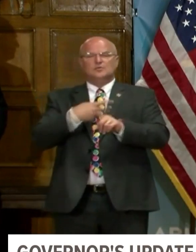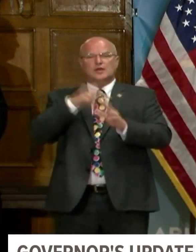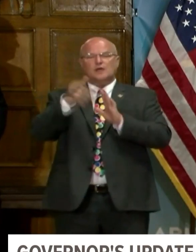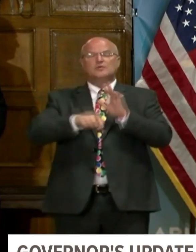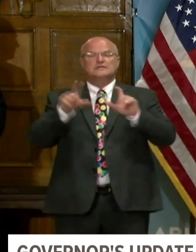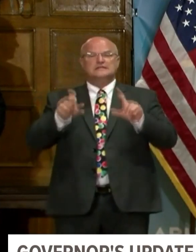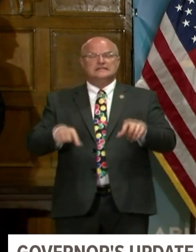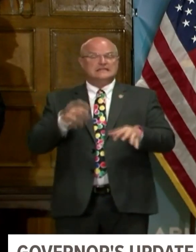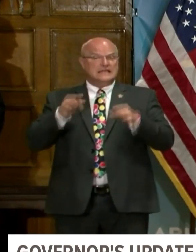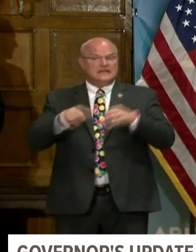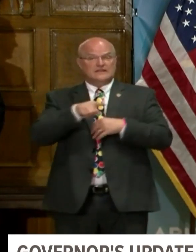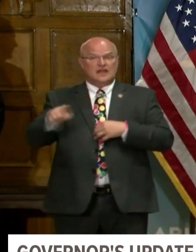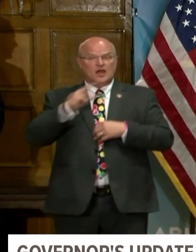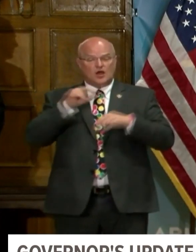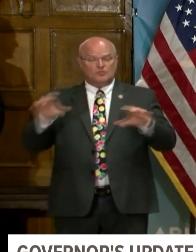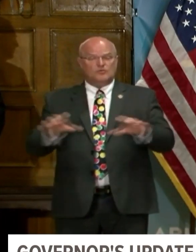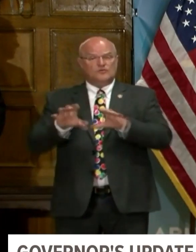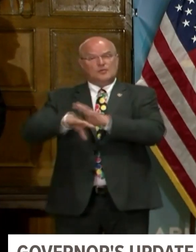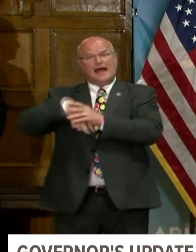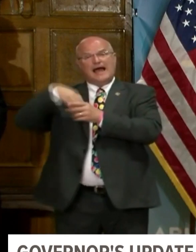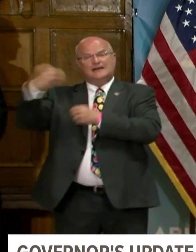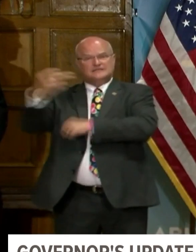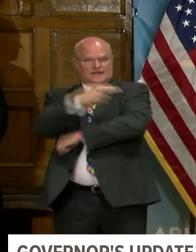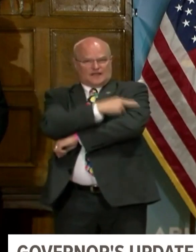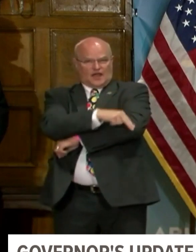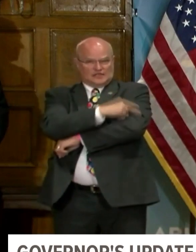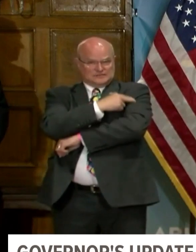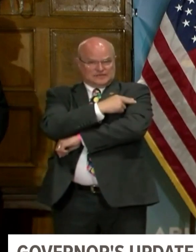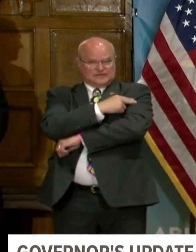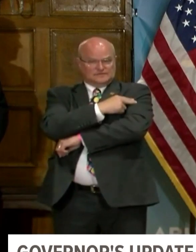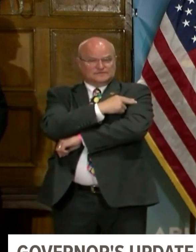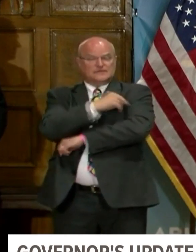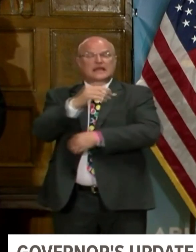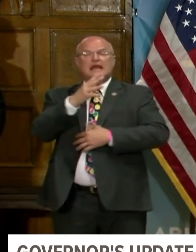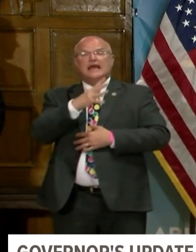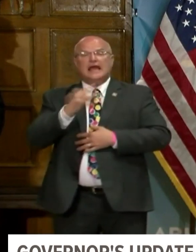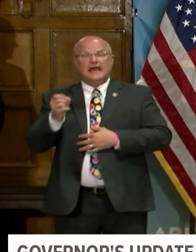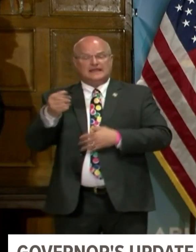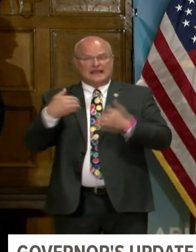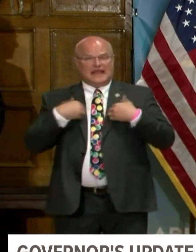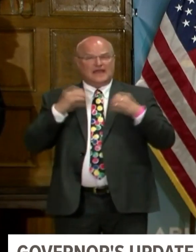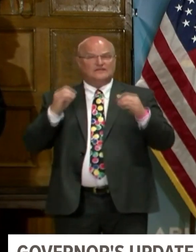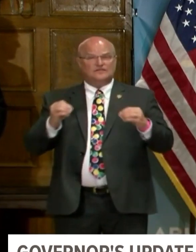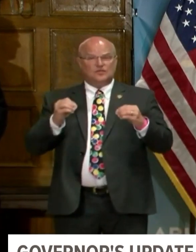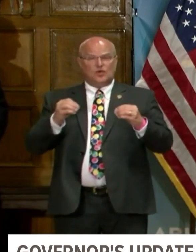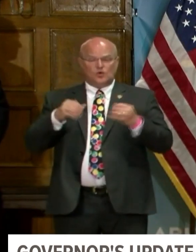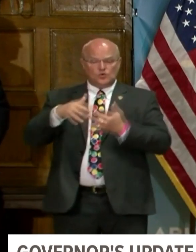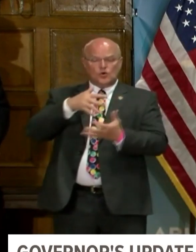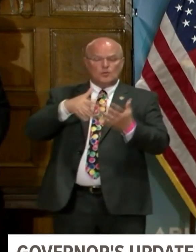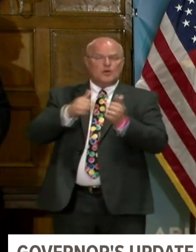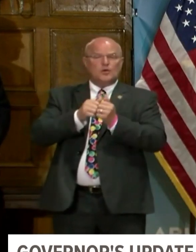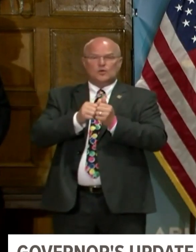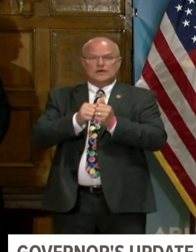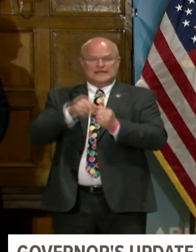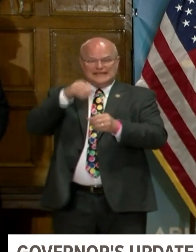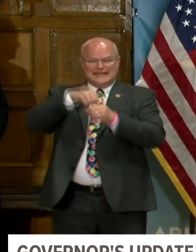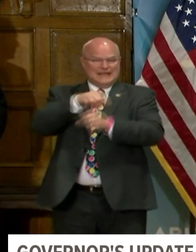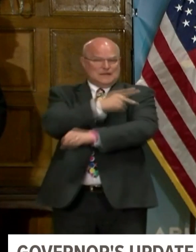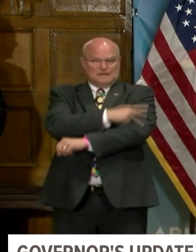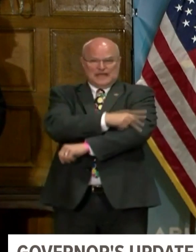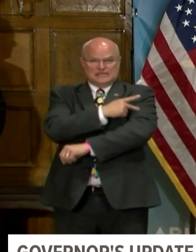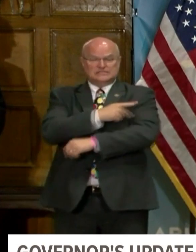testing. If they are performed outside a hospital setting and they have no commingling with